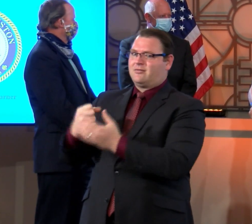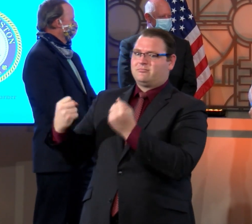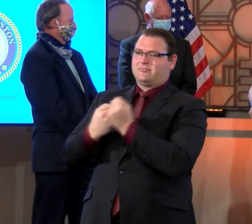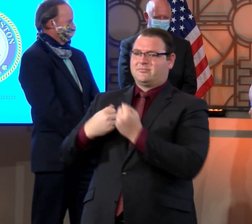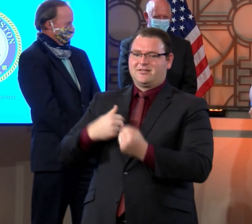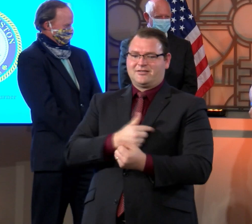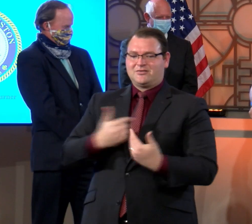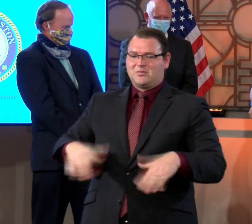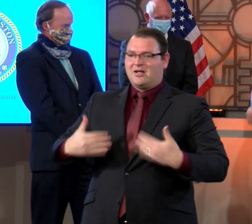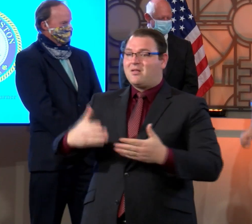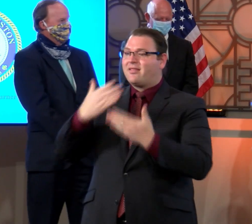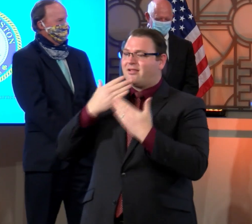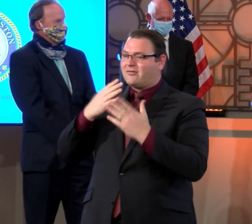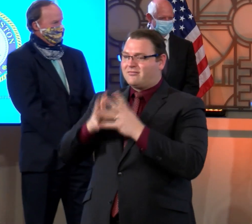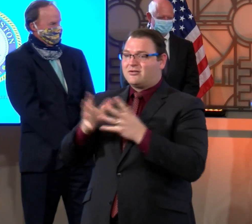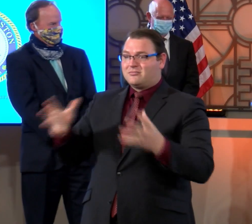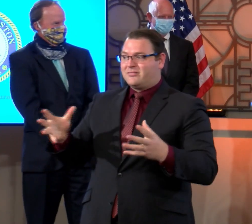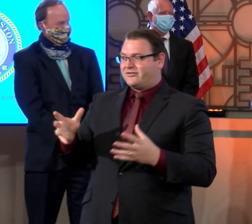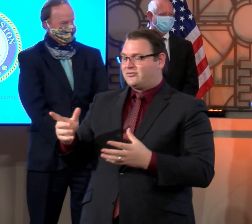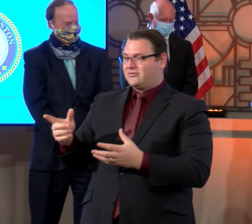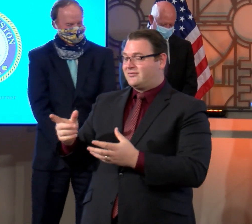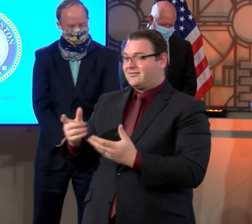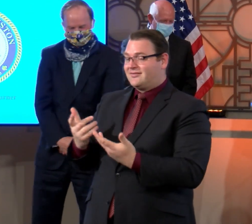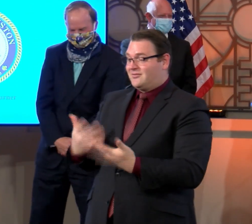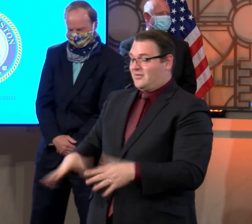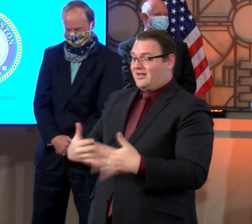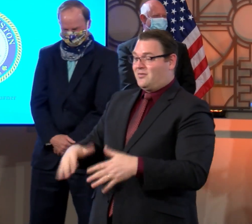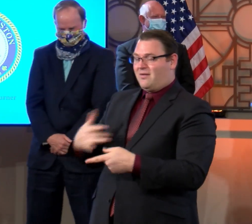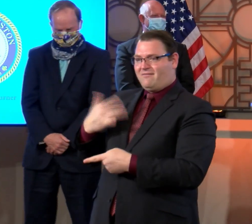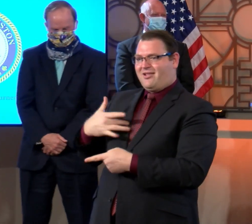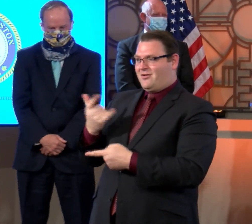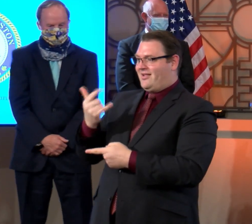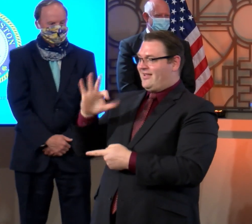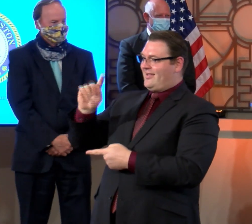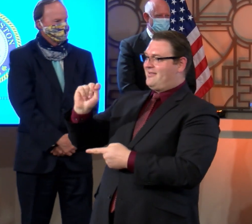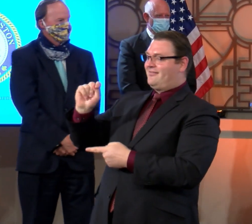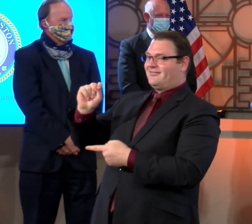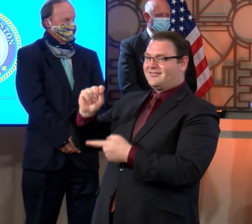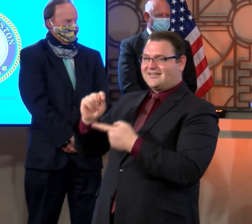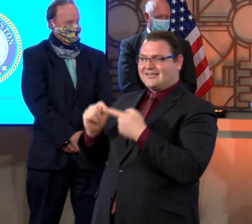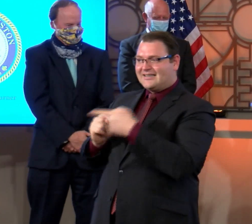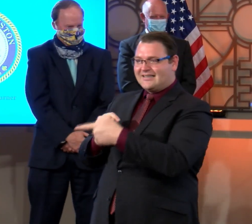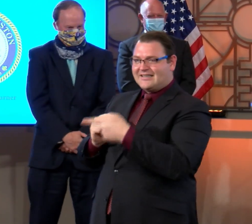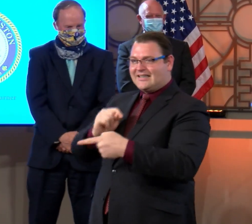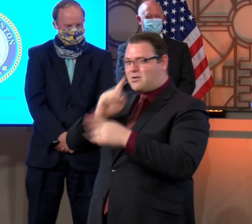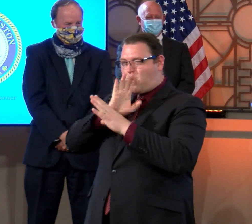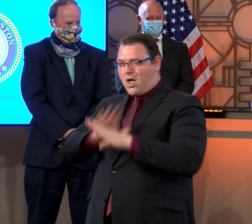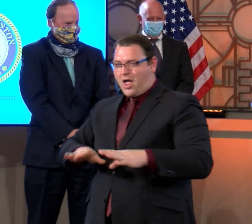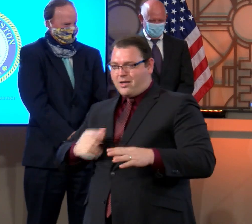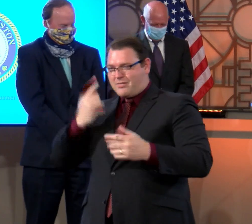for giving us the gift of Dr. Peirce. Thank you, sir. Who's the quiet assassin in the back of the room.